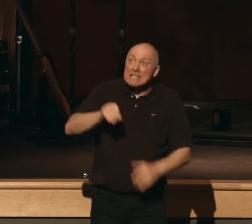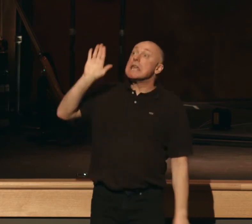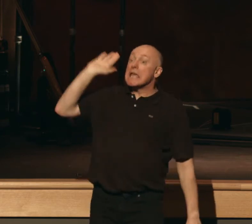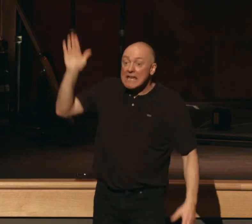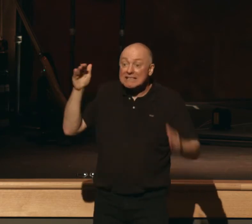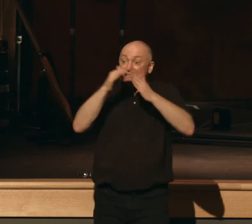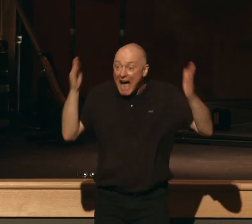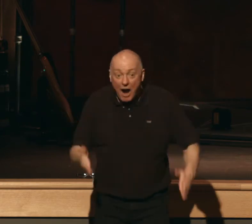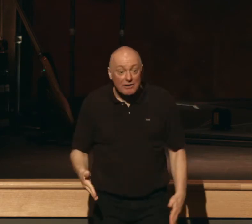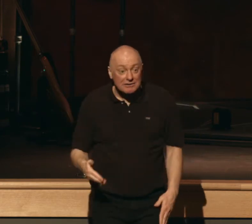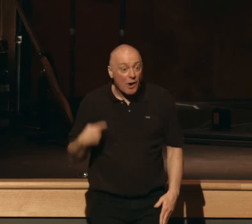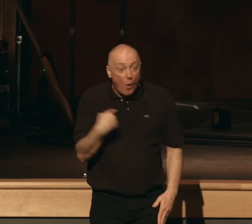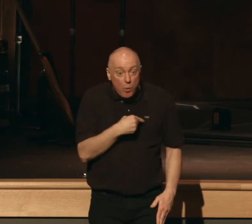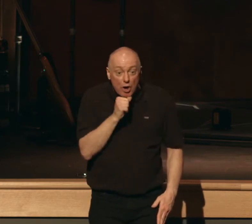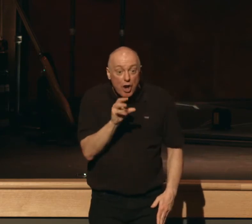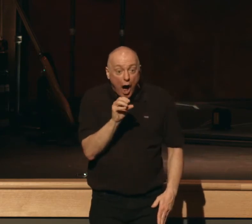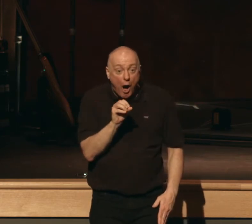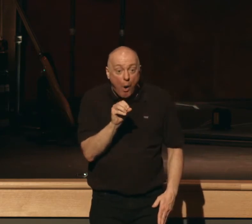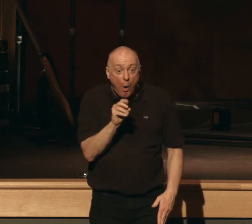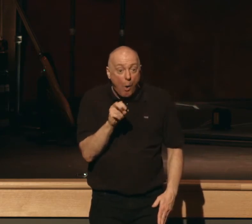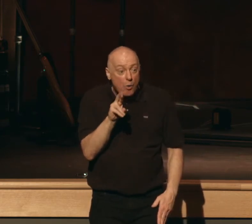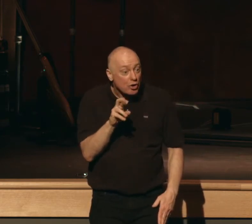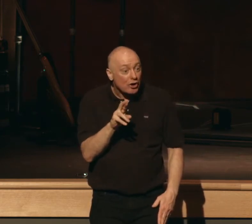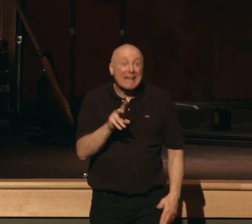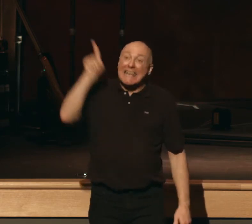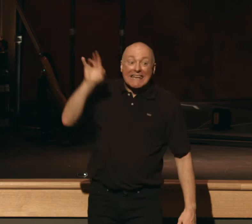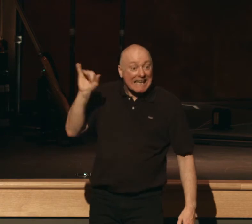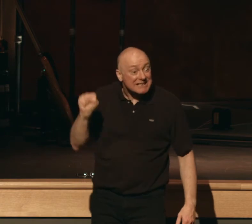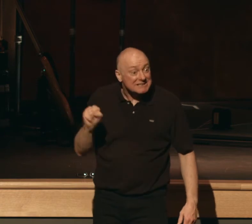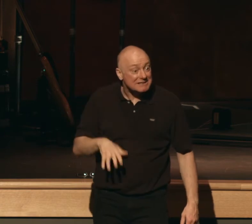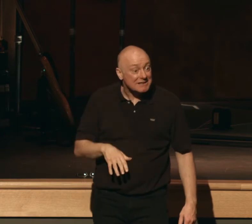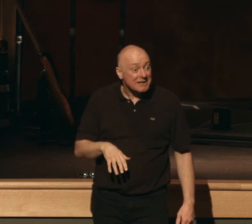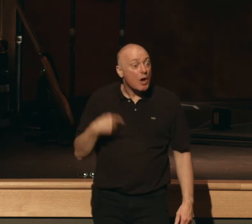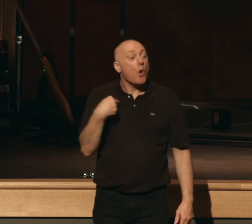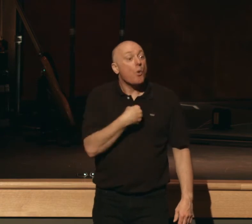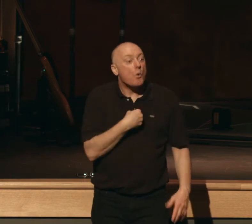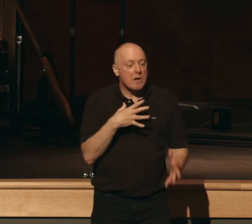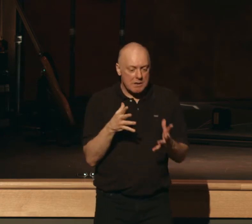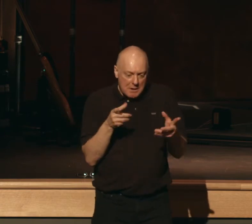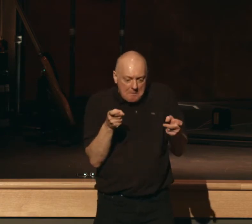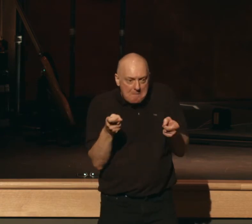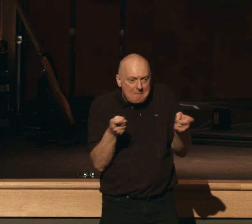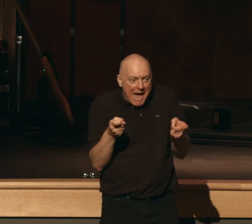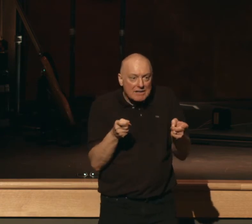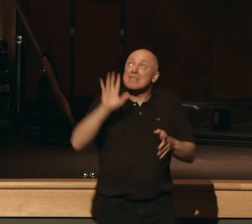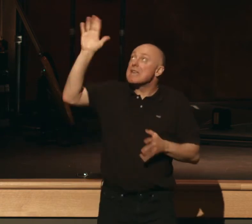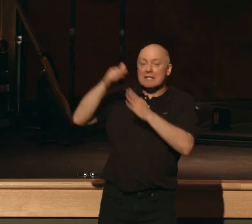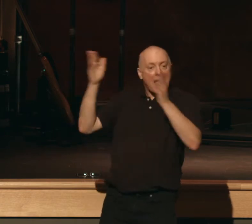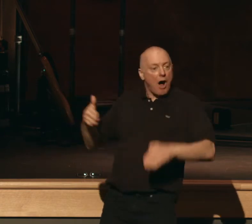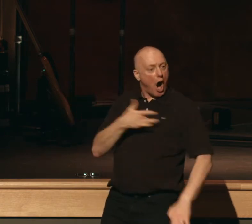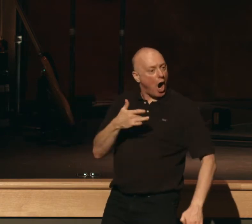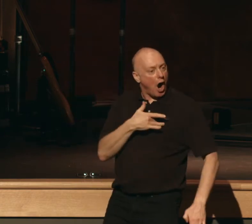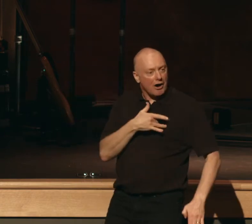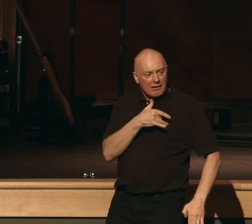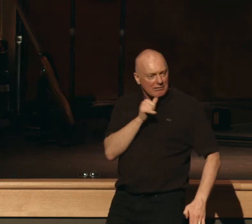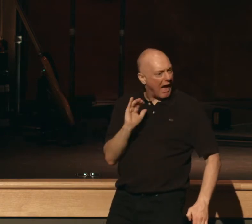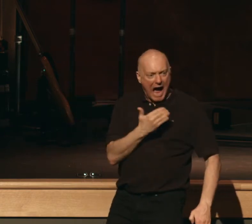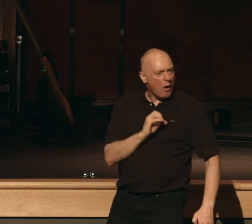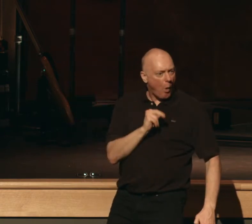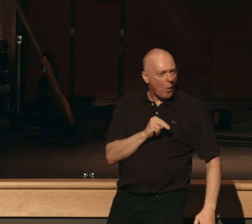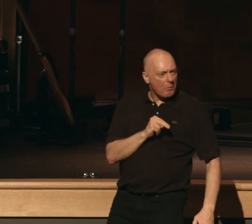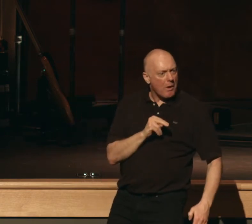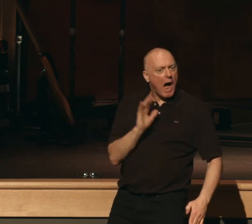his. We are not the owners of this house. He is. We are stewards. Our hearts are not our own. They belong to